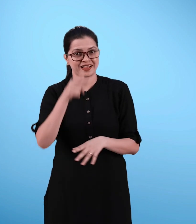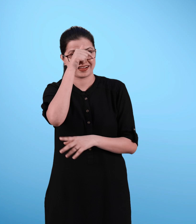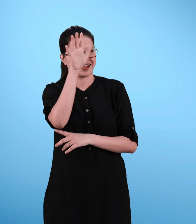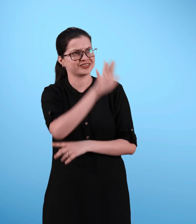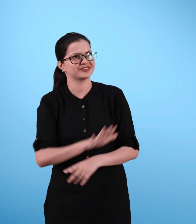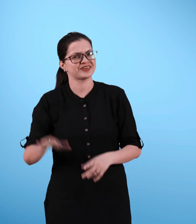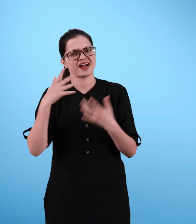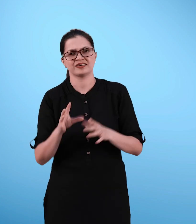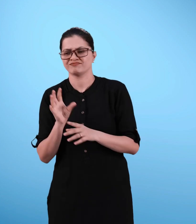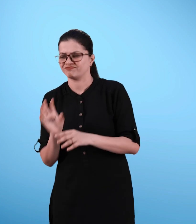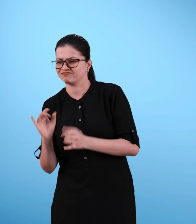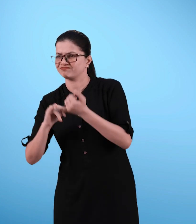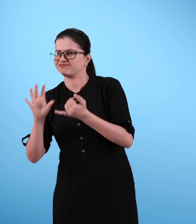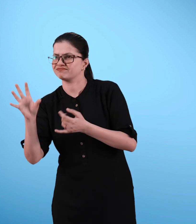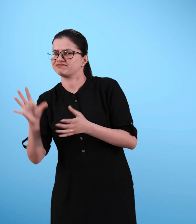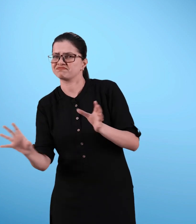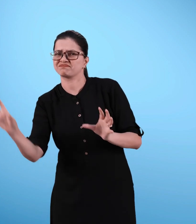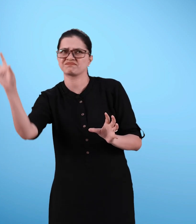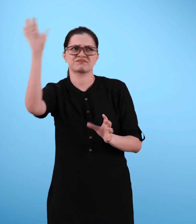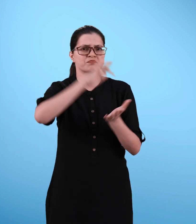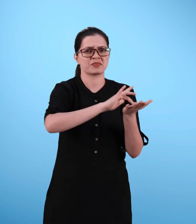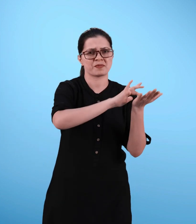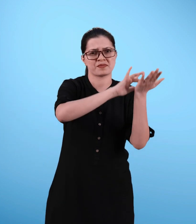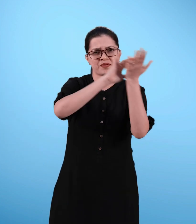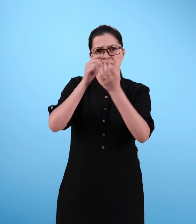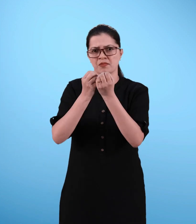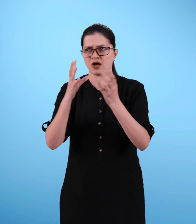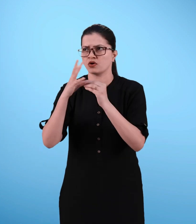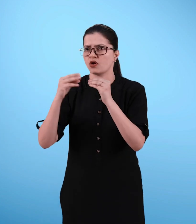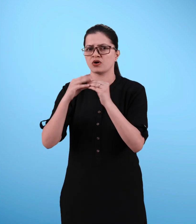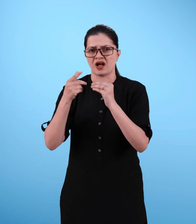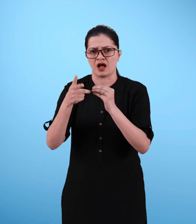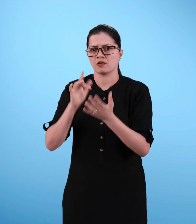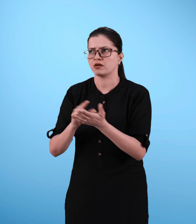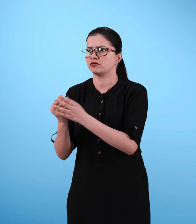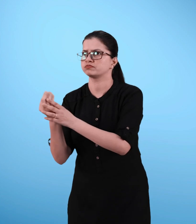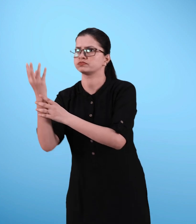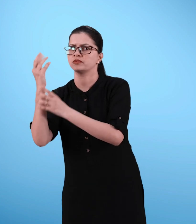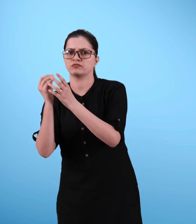our country where cotton is The grown? fruits of the cotton plant, that is cotton balls,